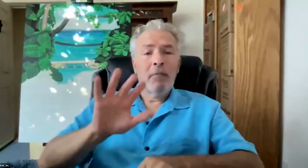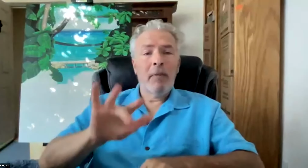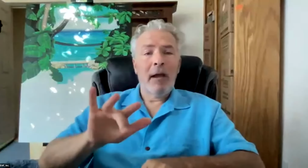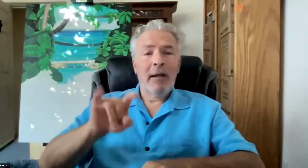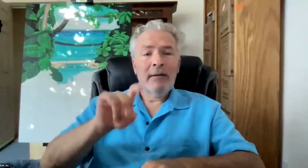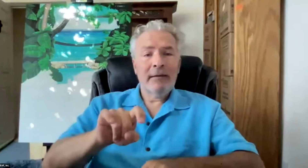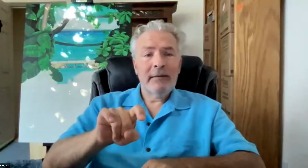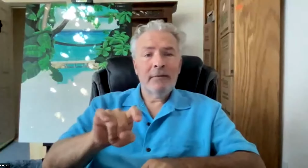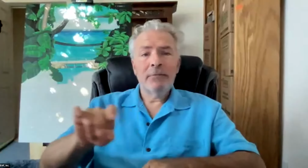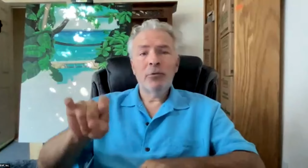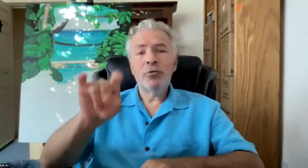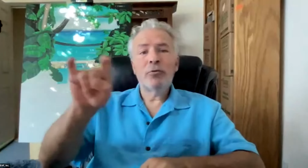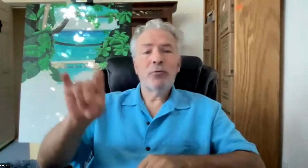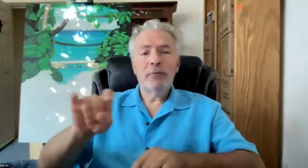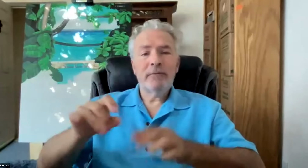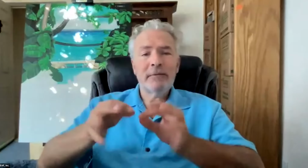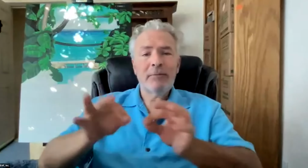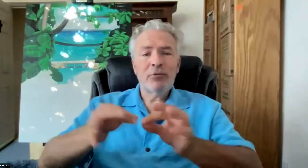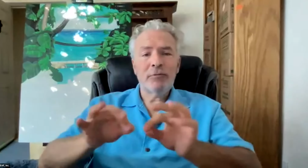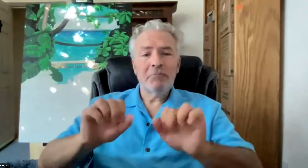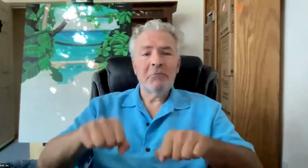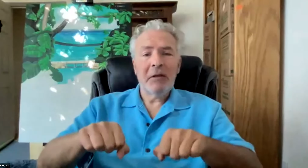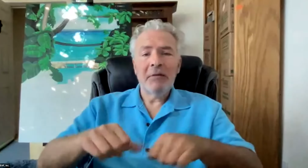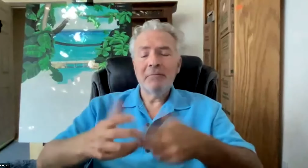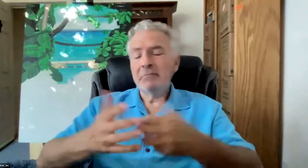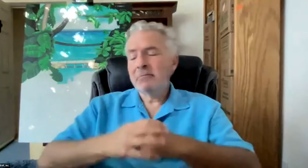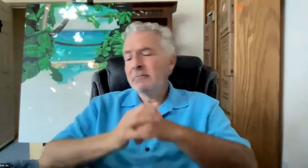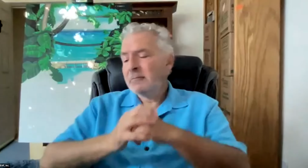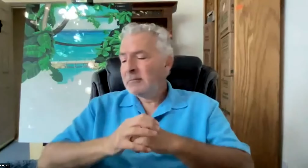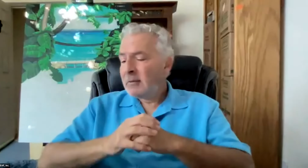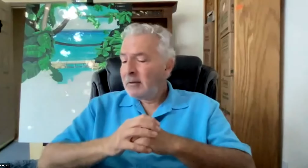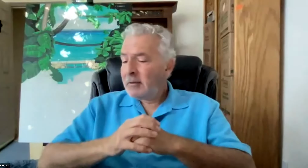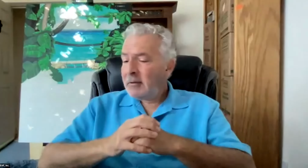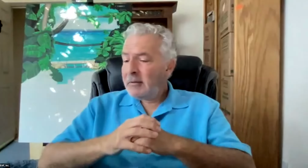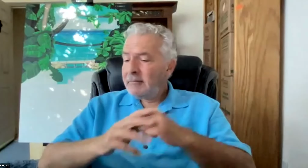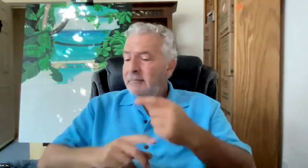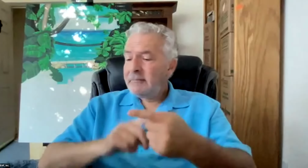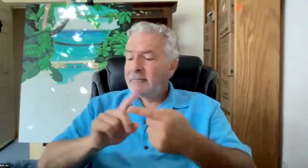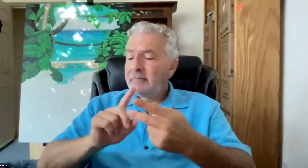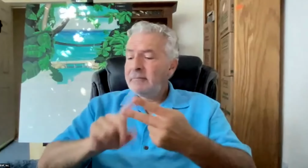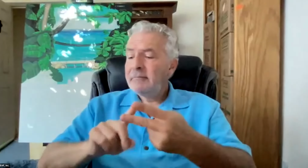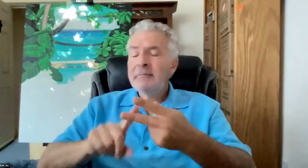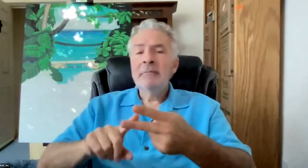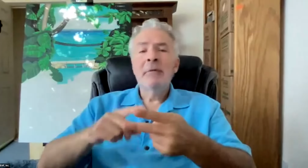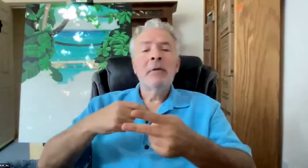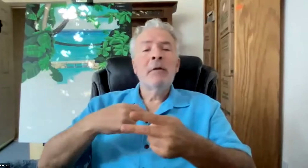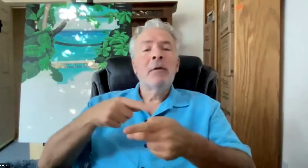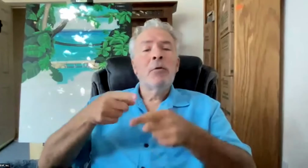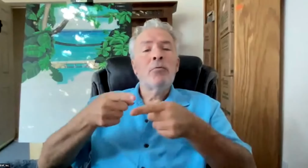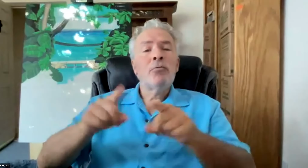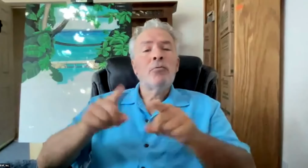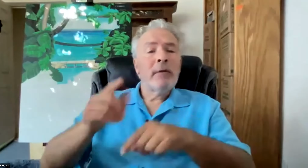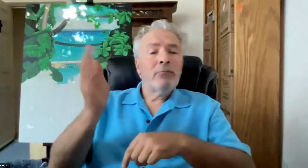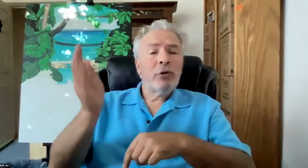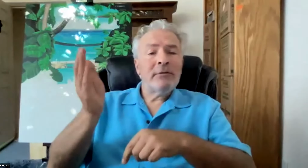that sort of thing. And you can move the caption to whatever part of the screen you would like to have